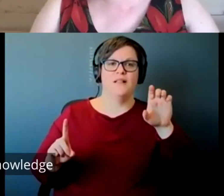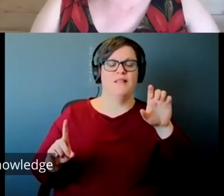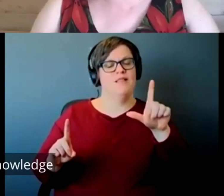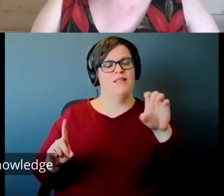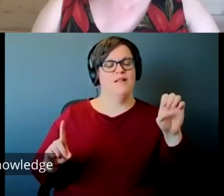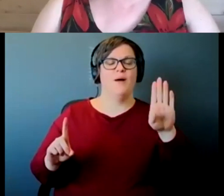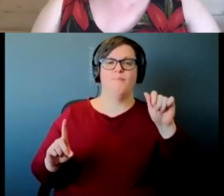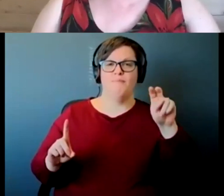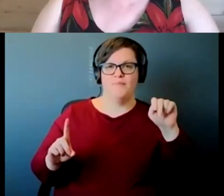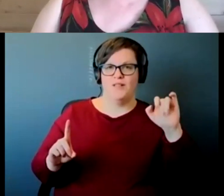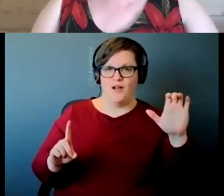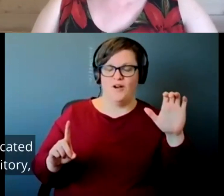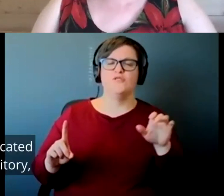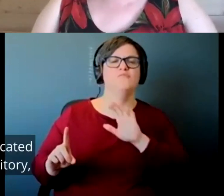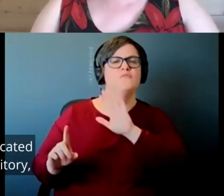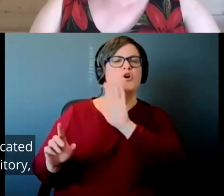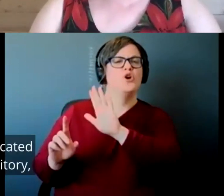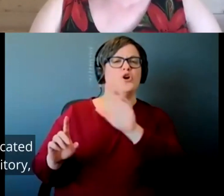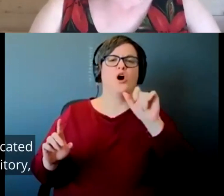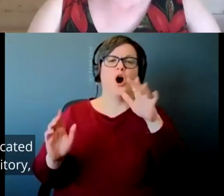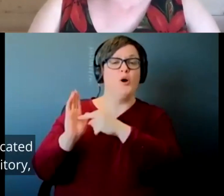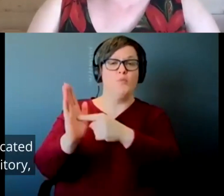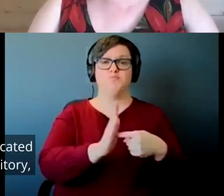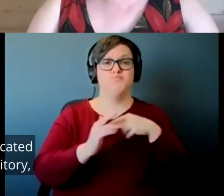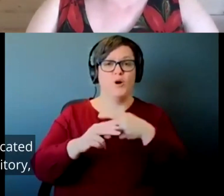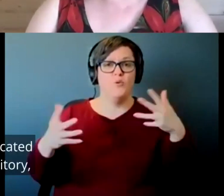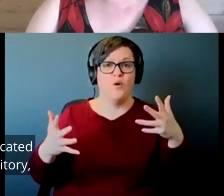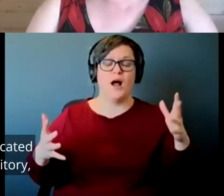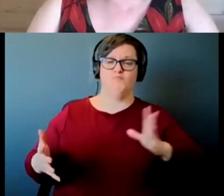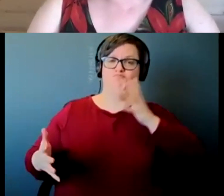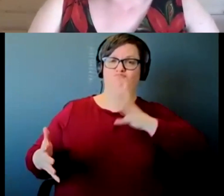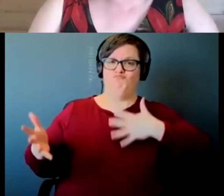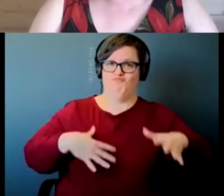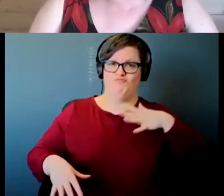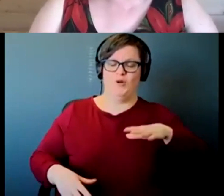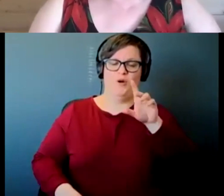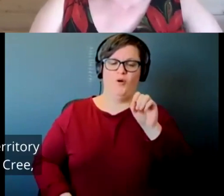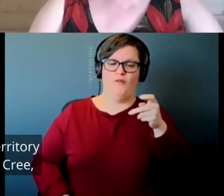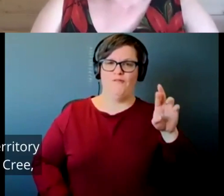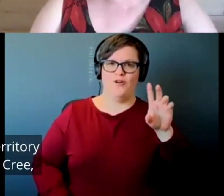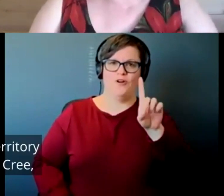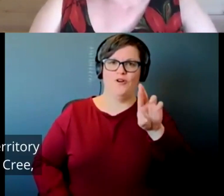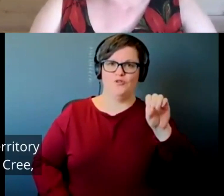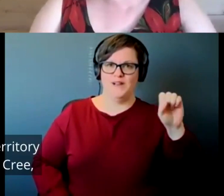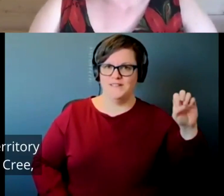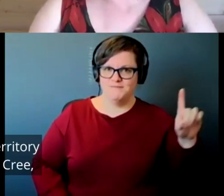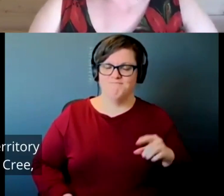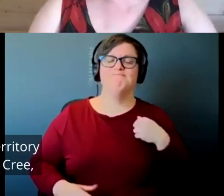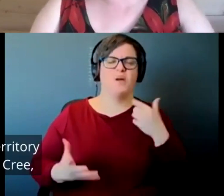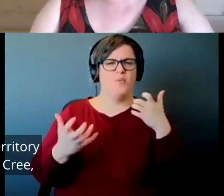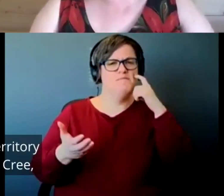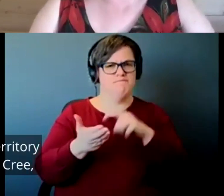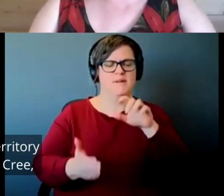to acknowledge that AANM is located on Treaty 1 territory, the traditional territory